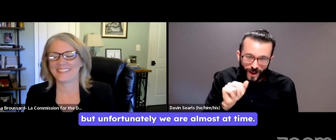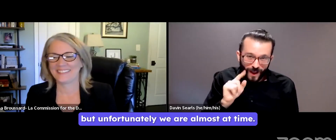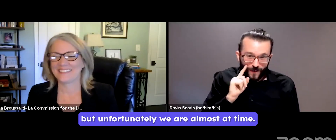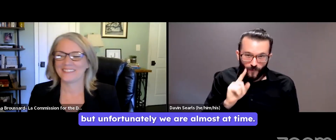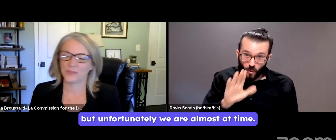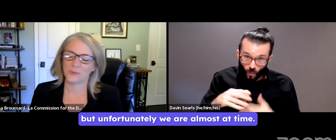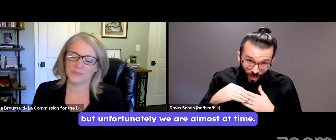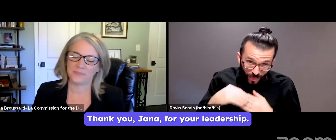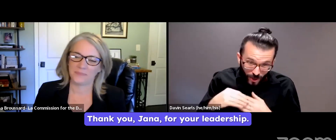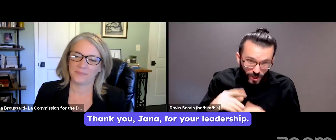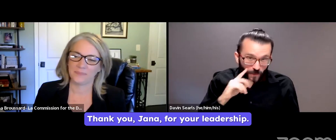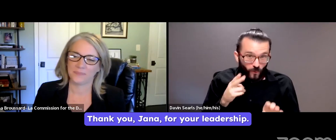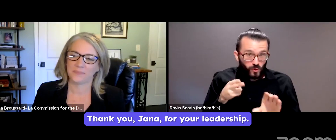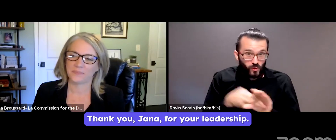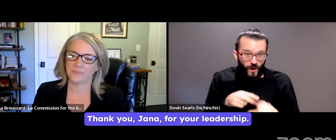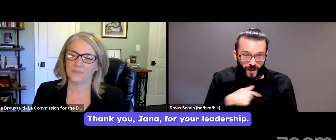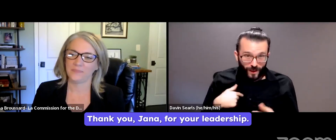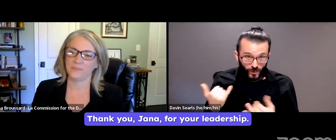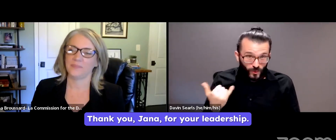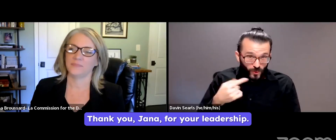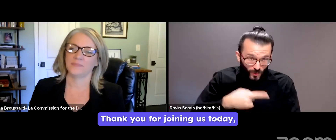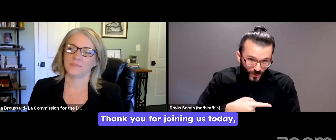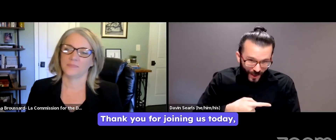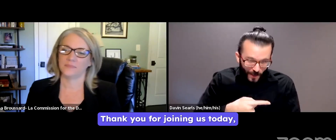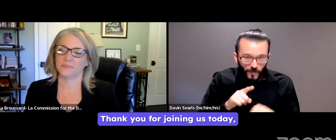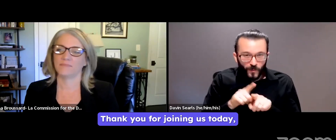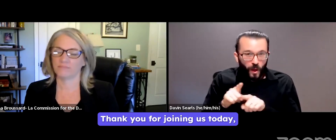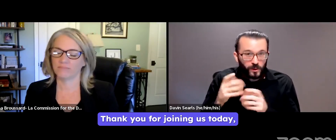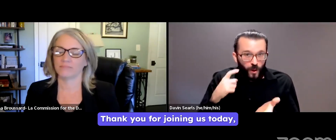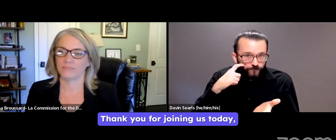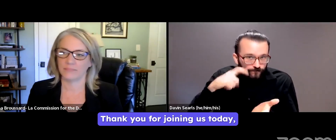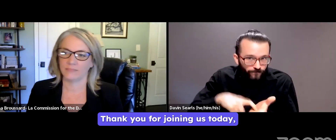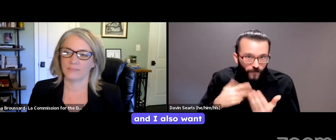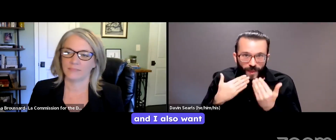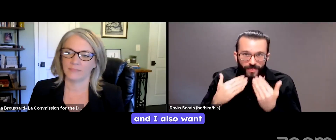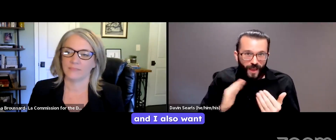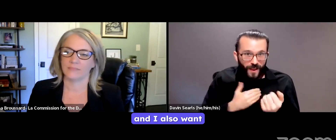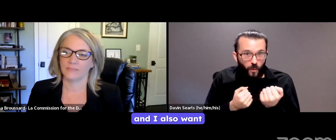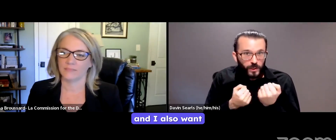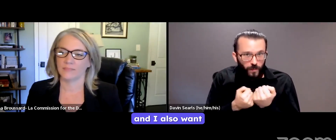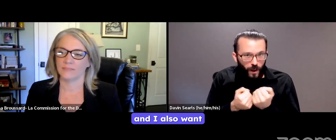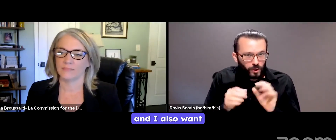at time. Thank you, Jana, for your leadership. Thank you for joining us today. And I also want